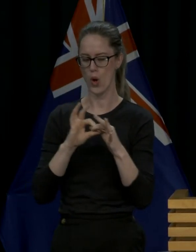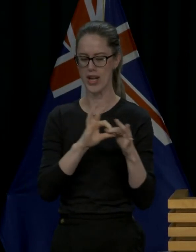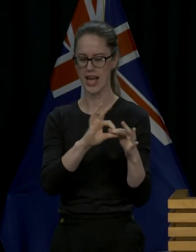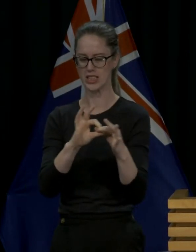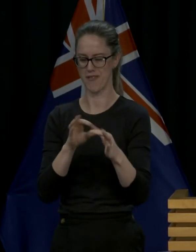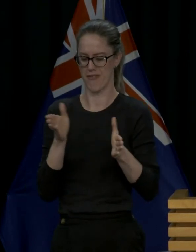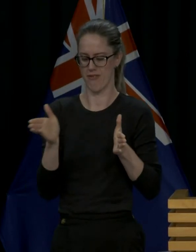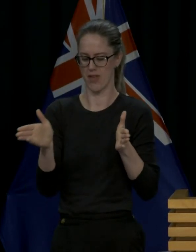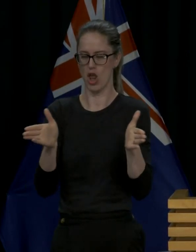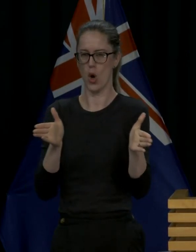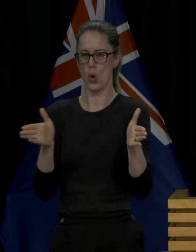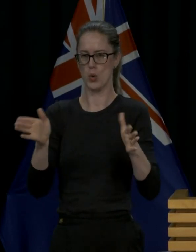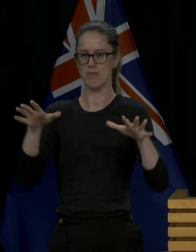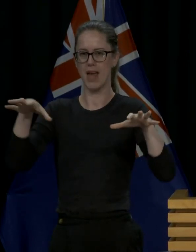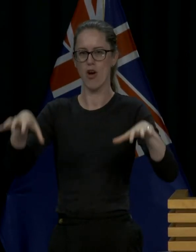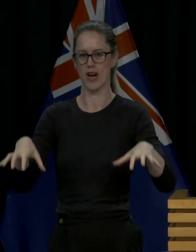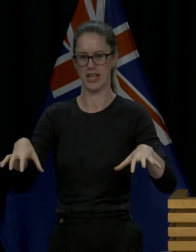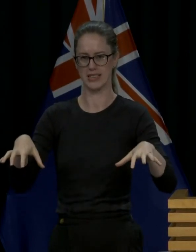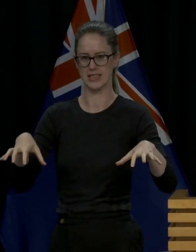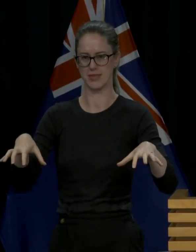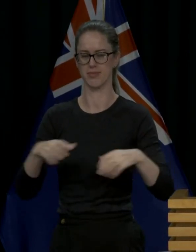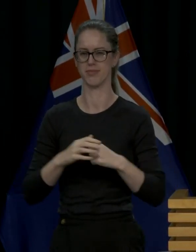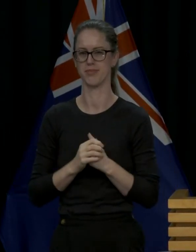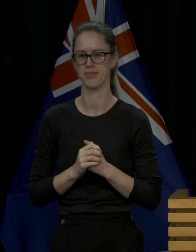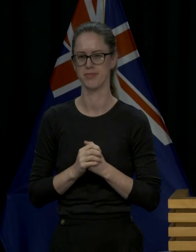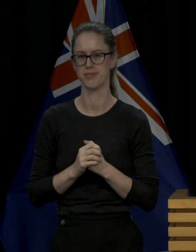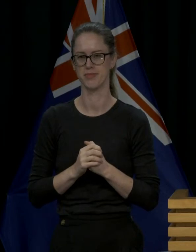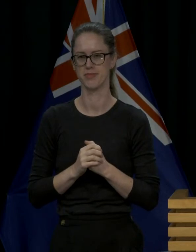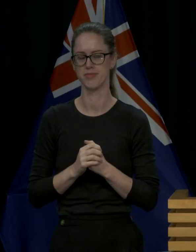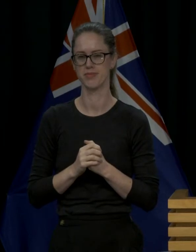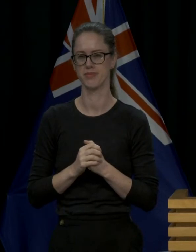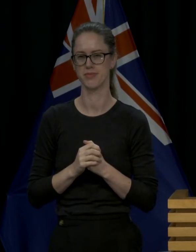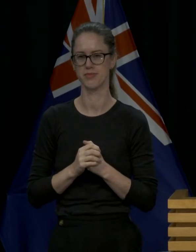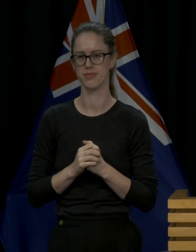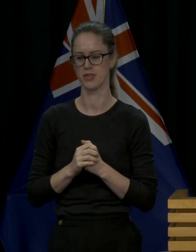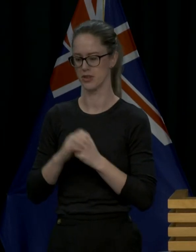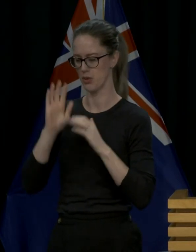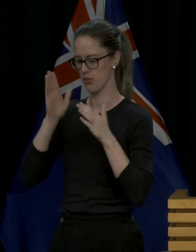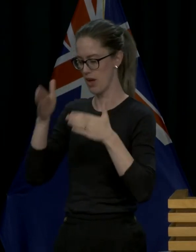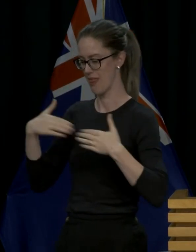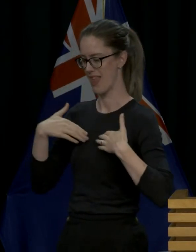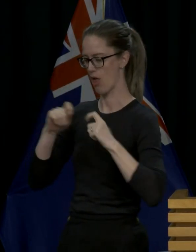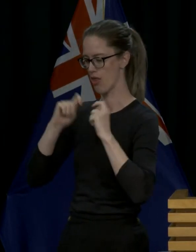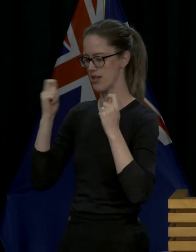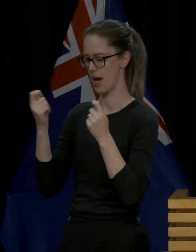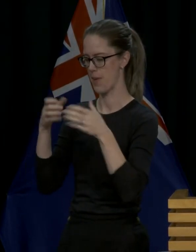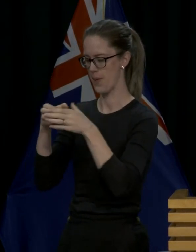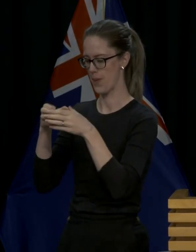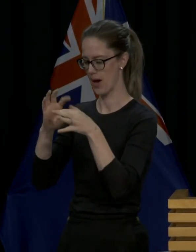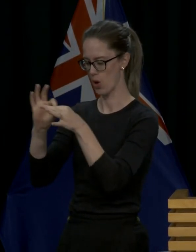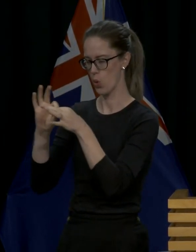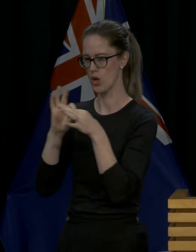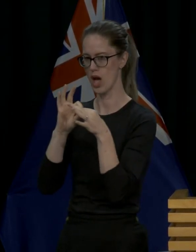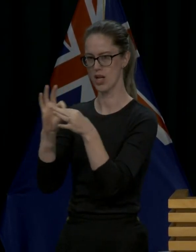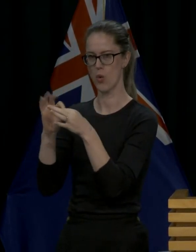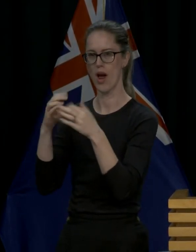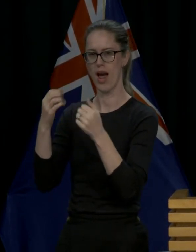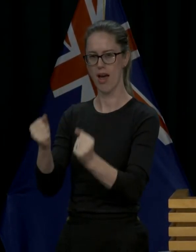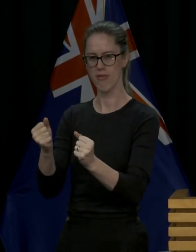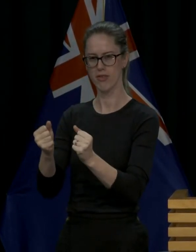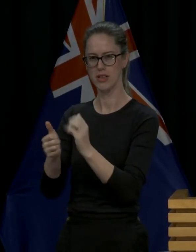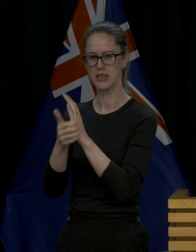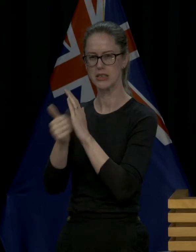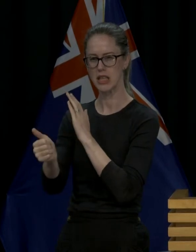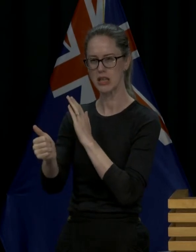of those areas, with both an enhanced and coordinated health team, making use of the talent we have in